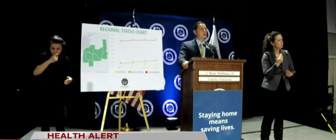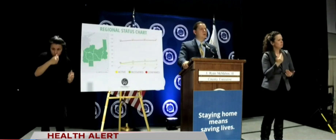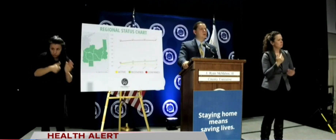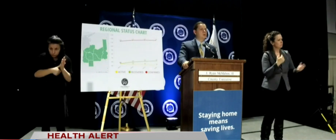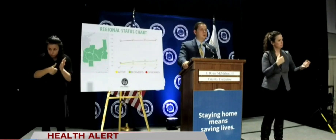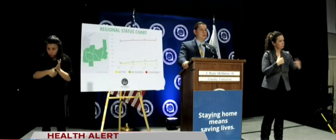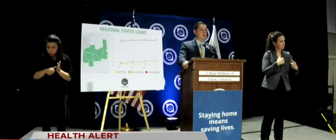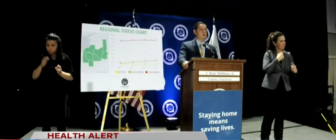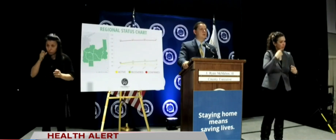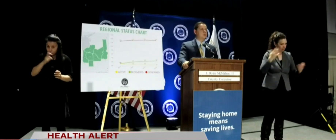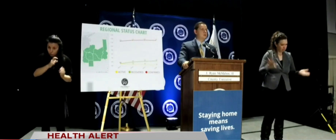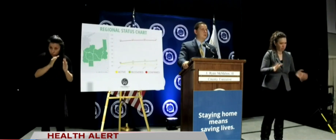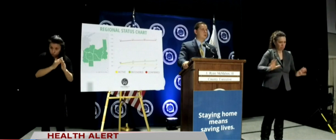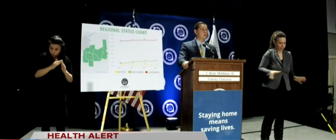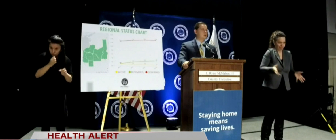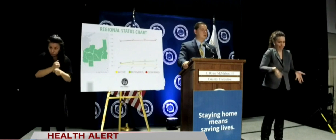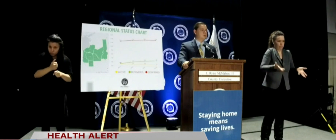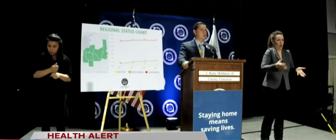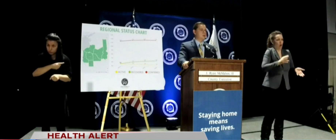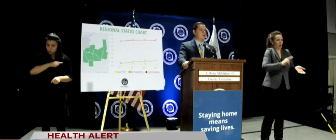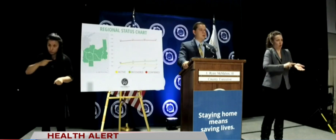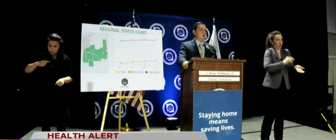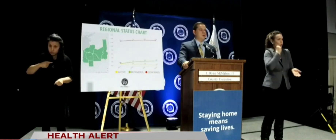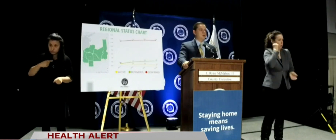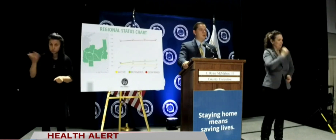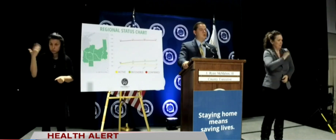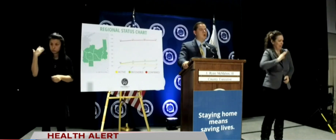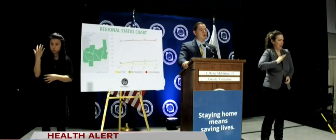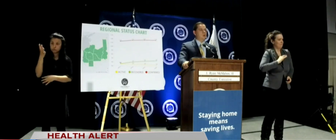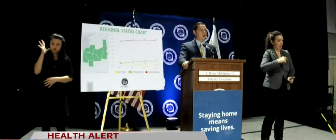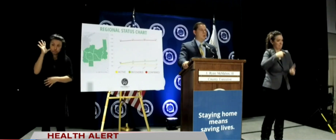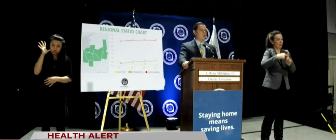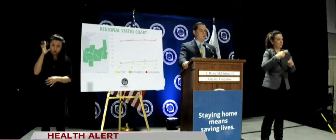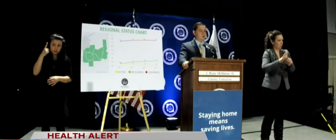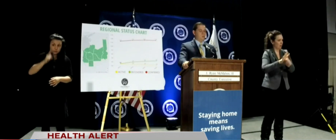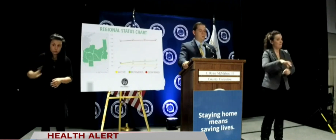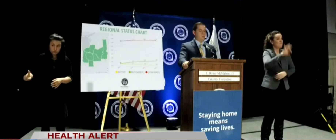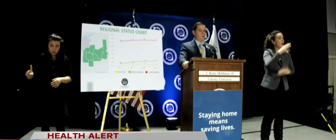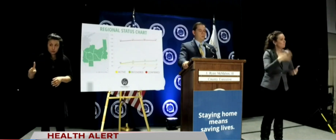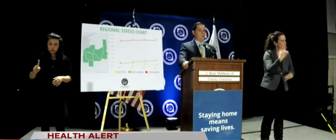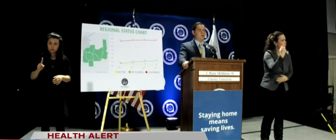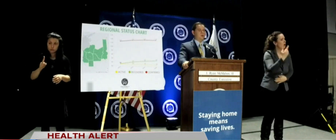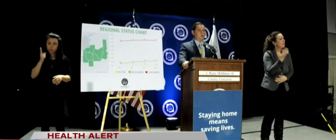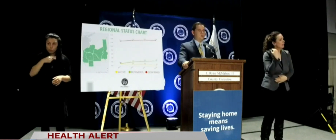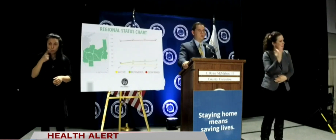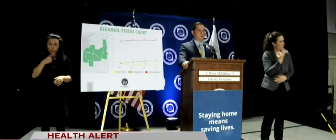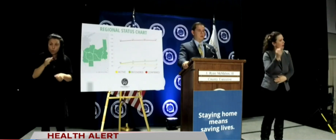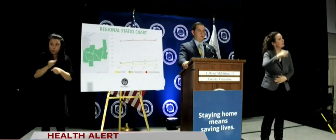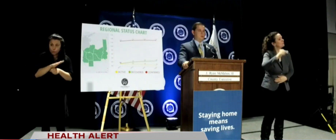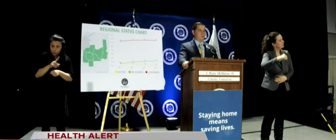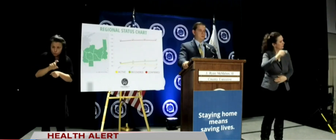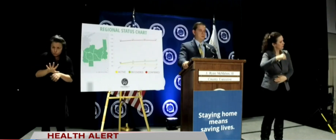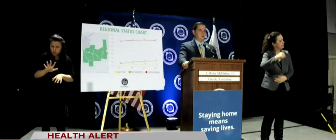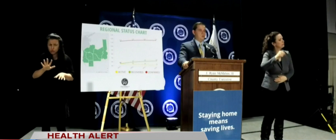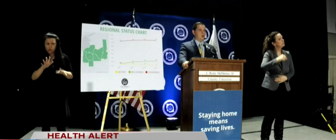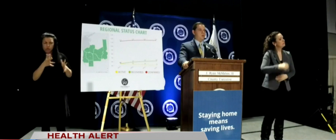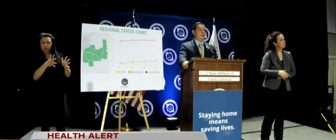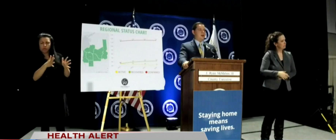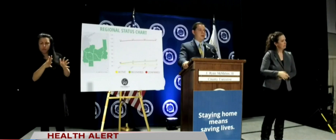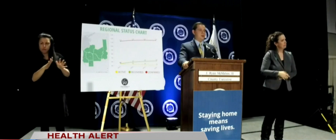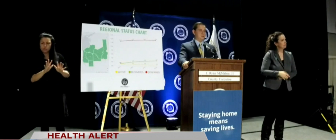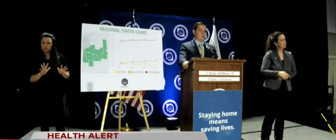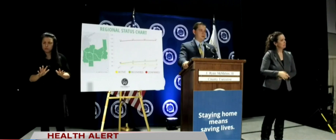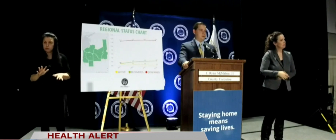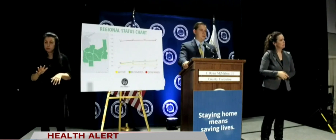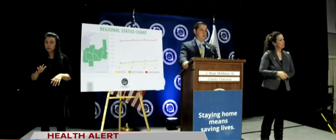Friday. it did. And you said since then you saw one positive. No. What we're picking the buildings where we've